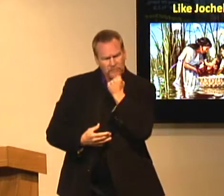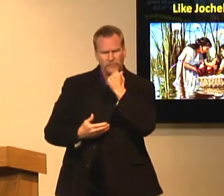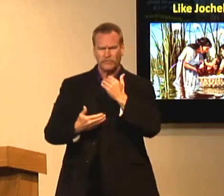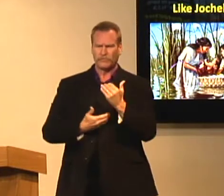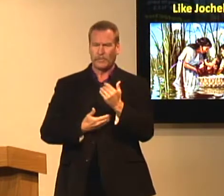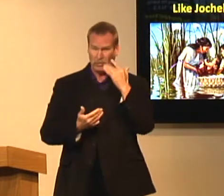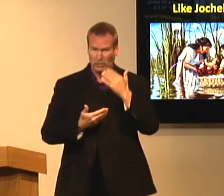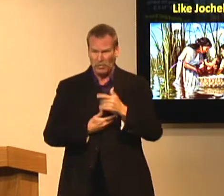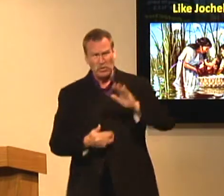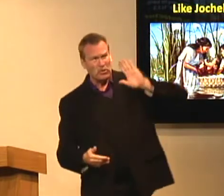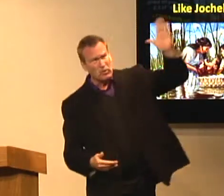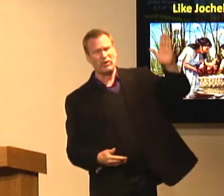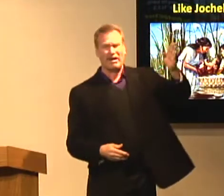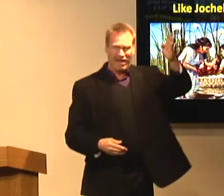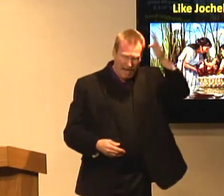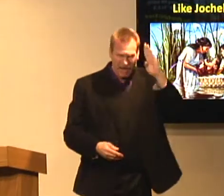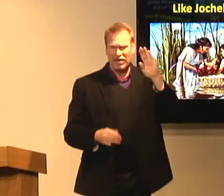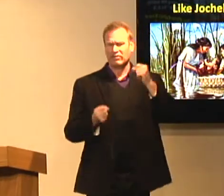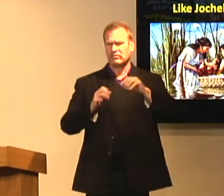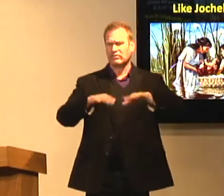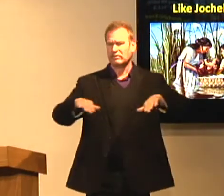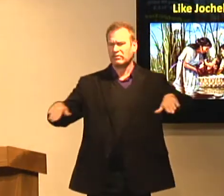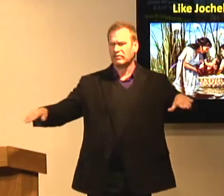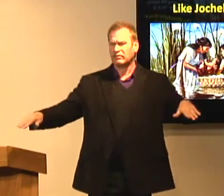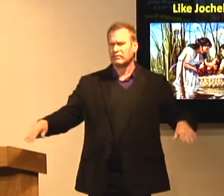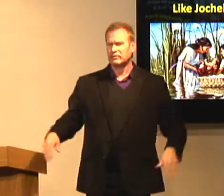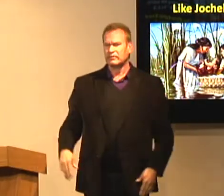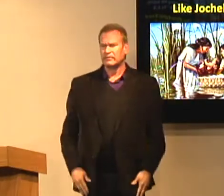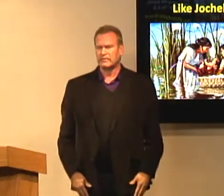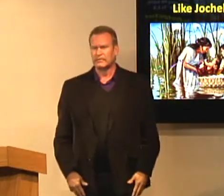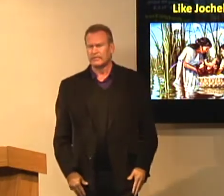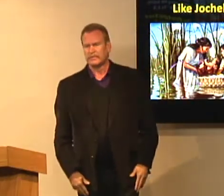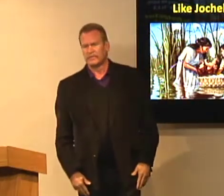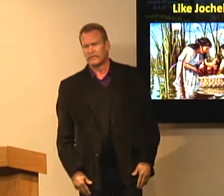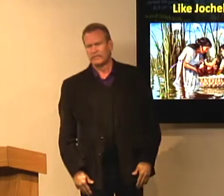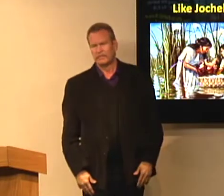wants women to protect their offspring because they are his children.